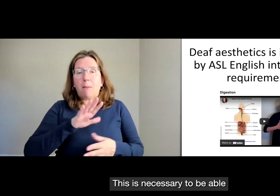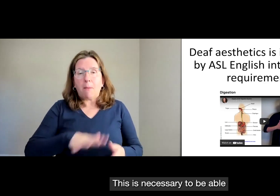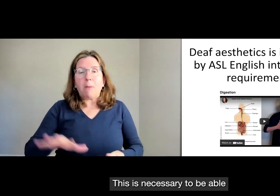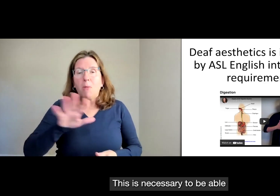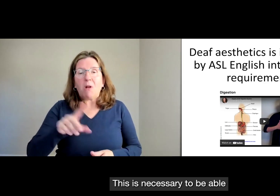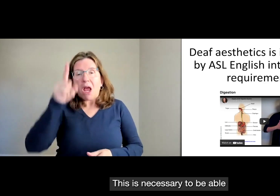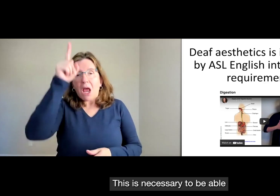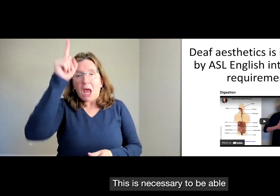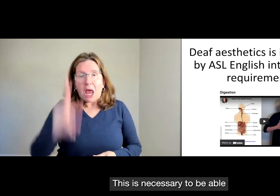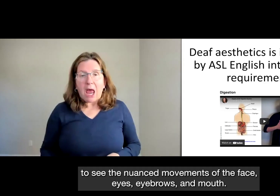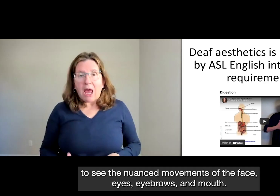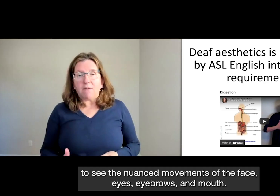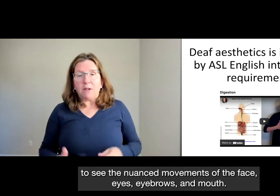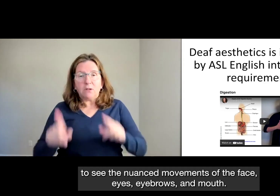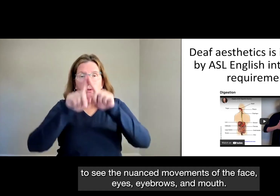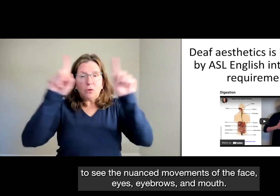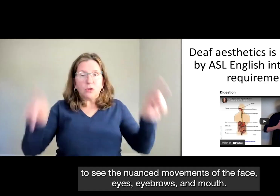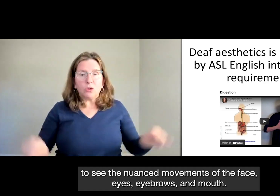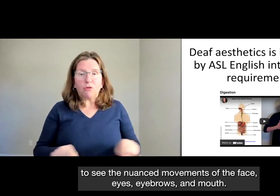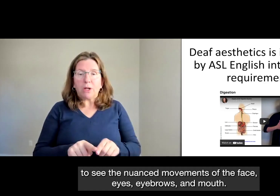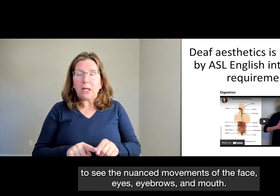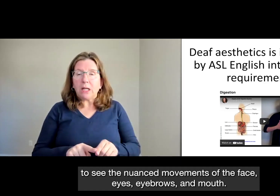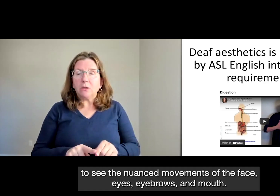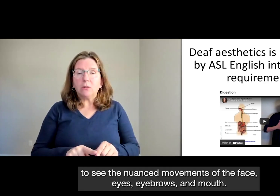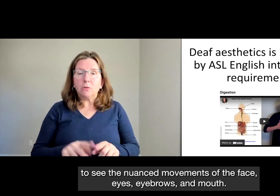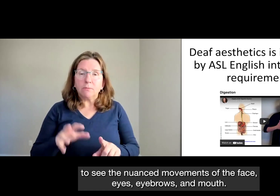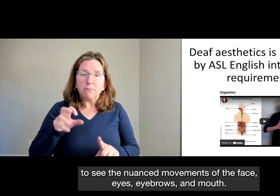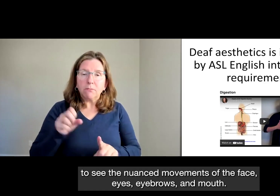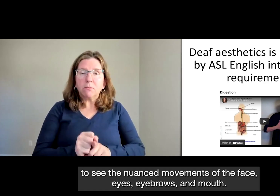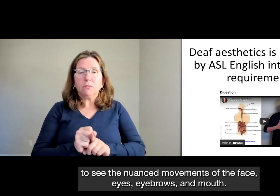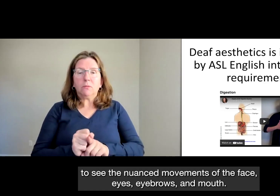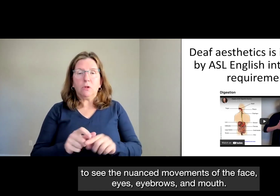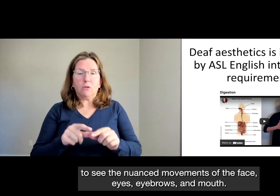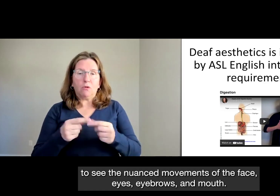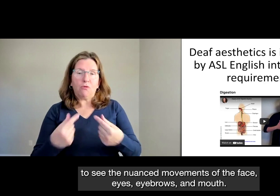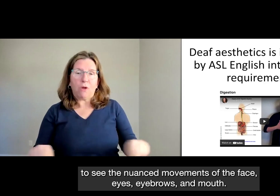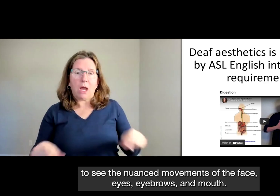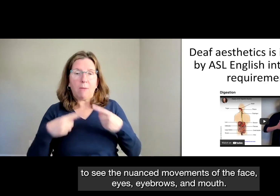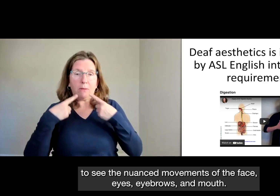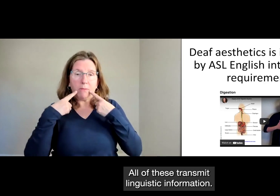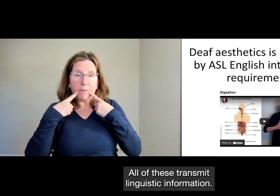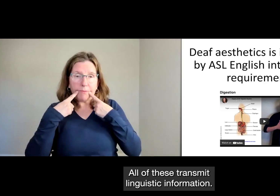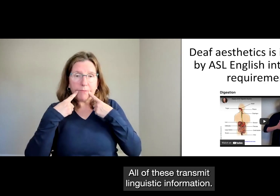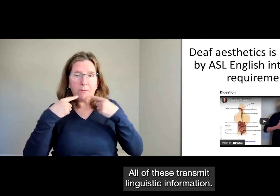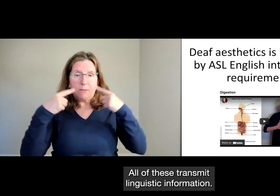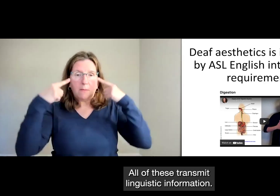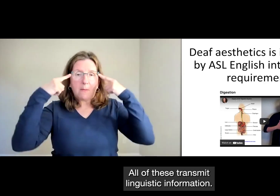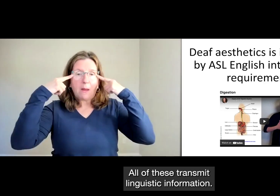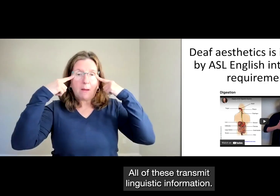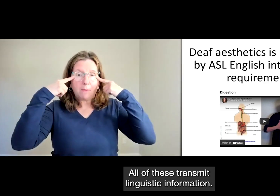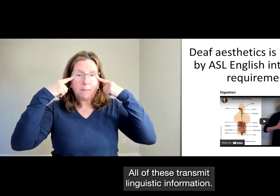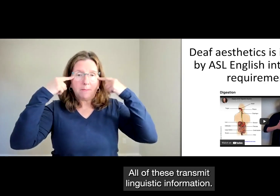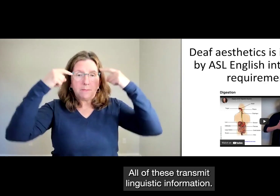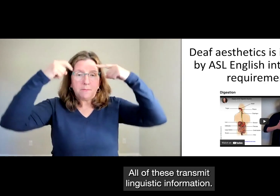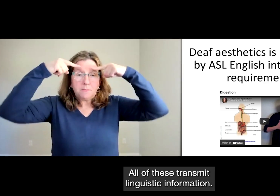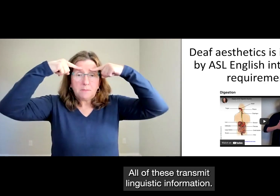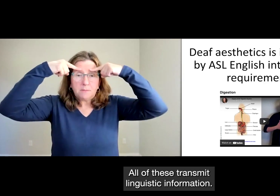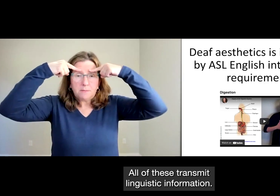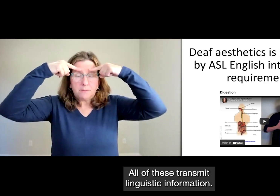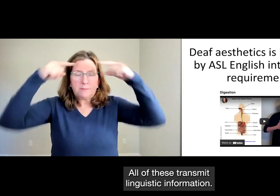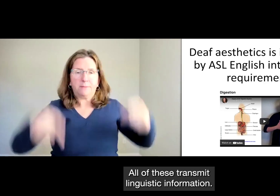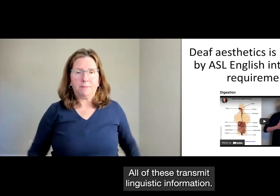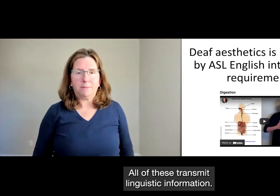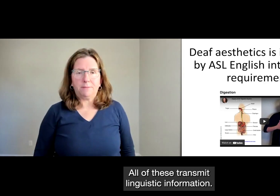This is necessary to be able to see the nuanced movements of the face, eyes, eyebrows, and mouth. All of these transmit